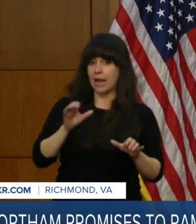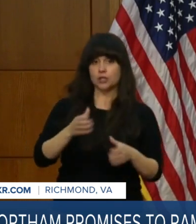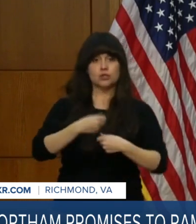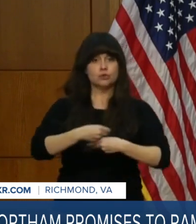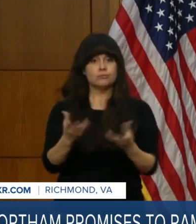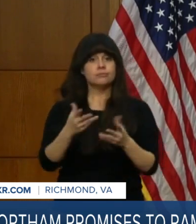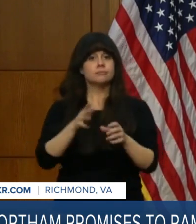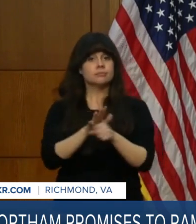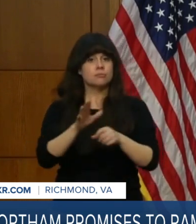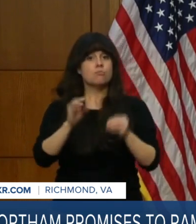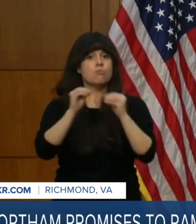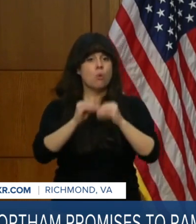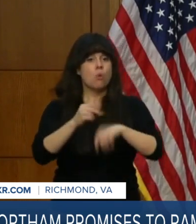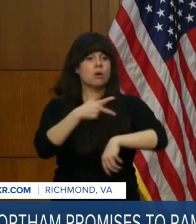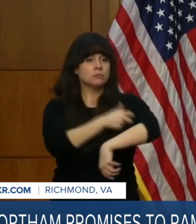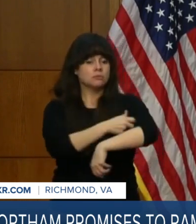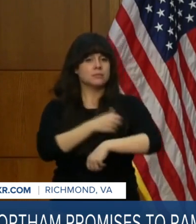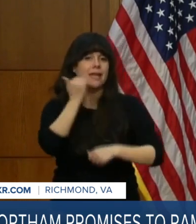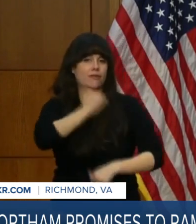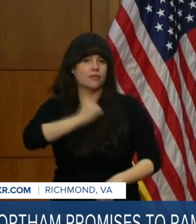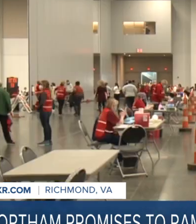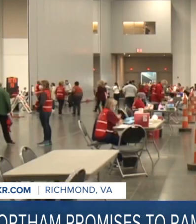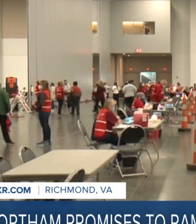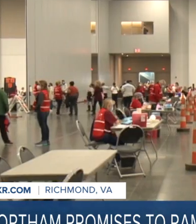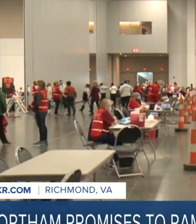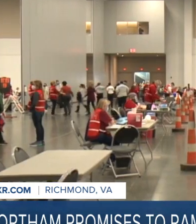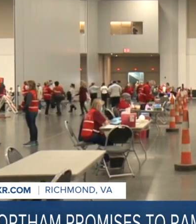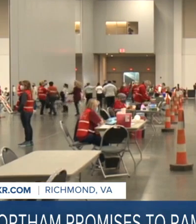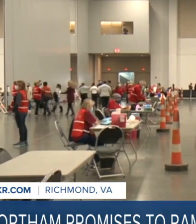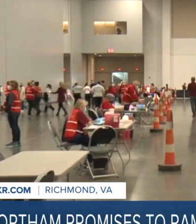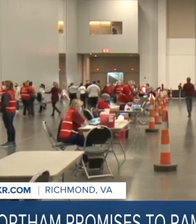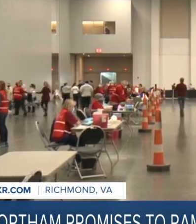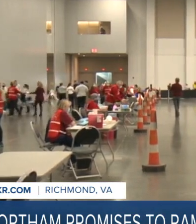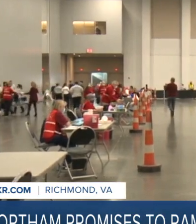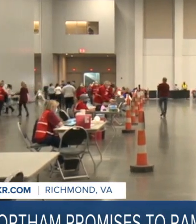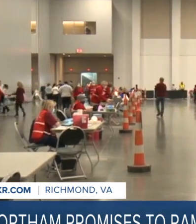shots in more arms every day. In Norfolk, Brendan Ponton, News 3.